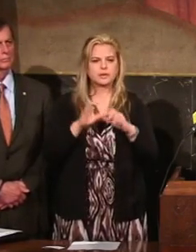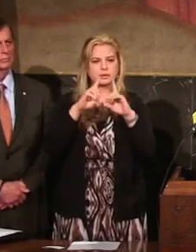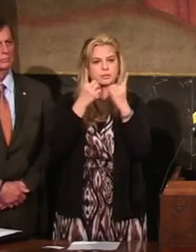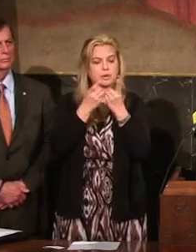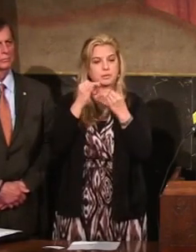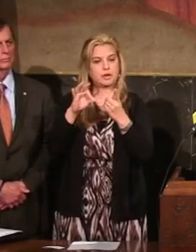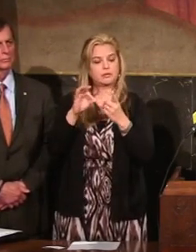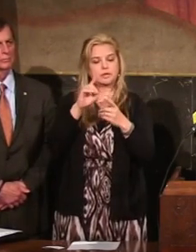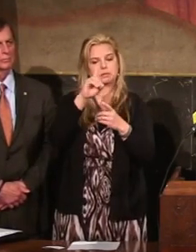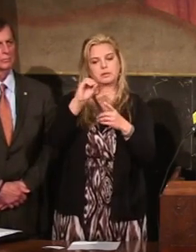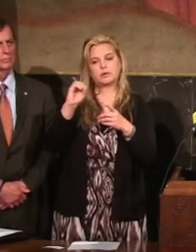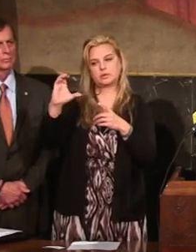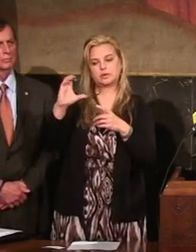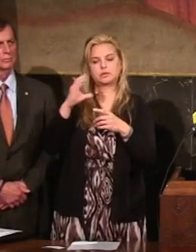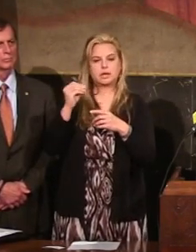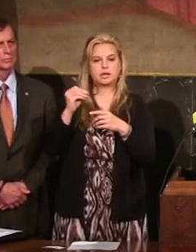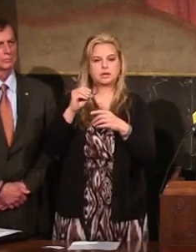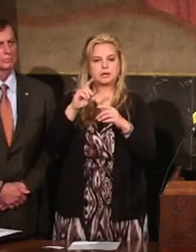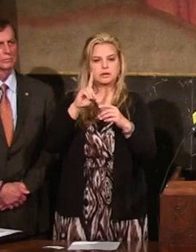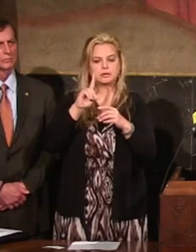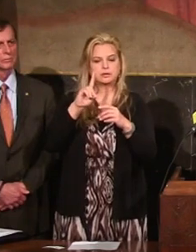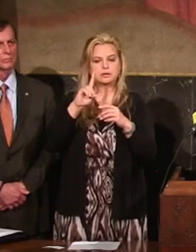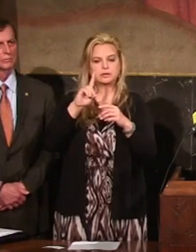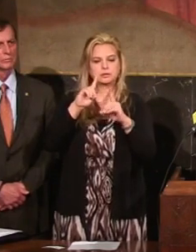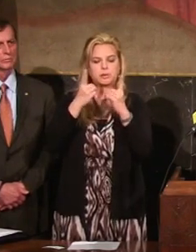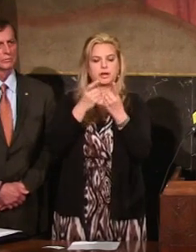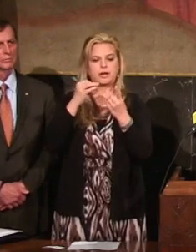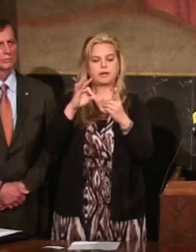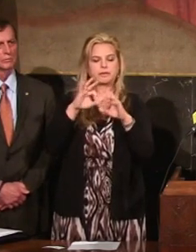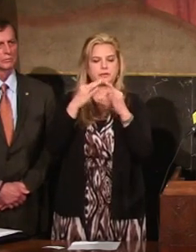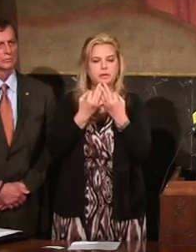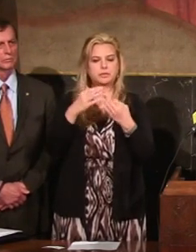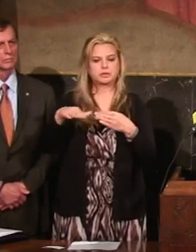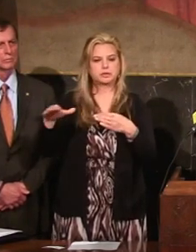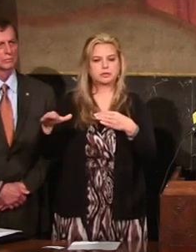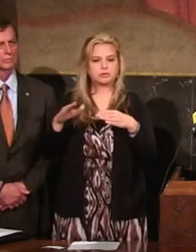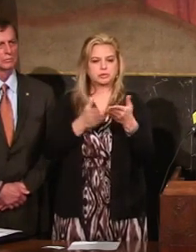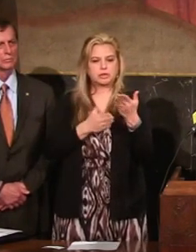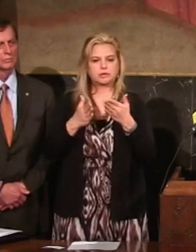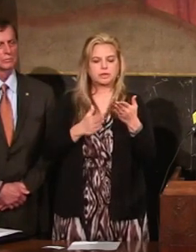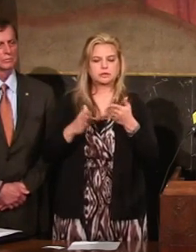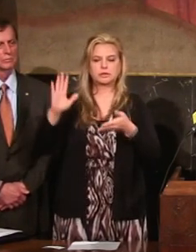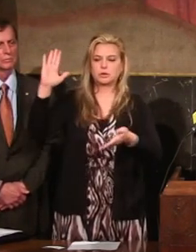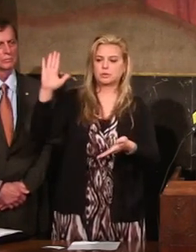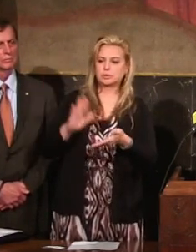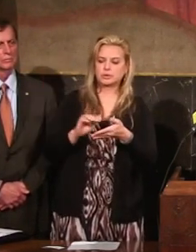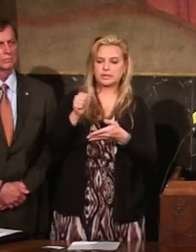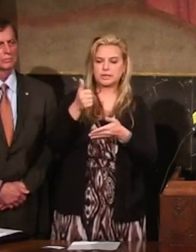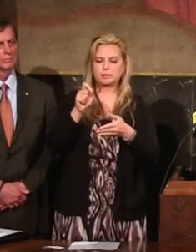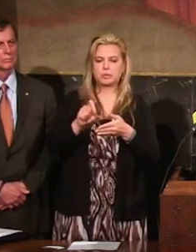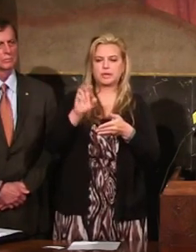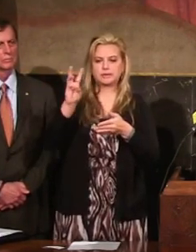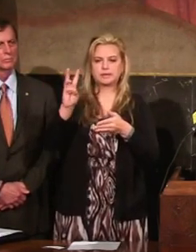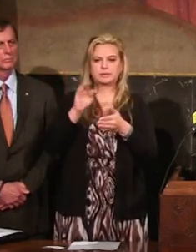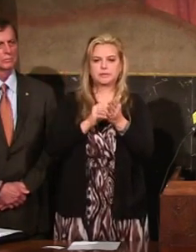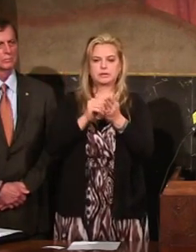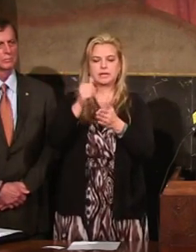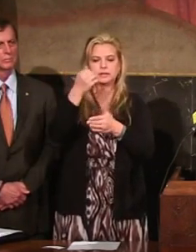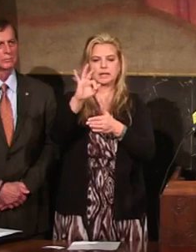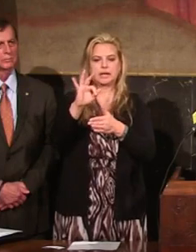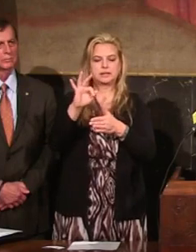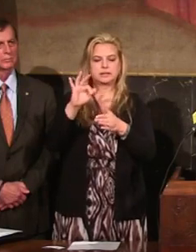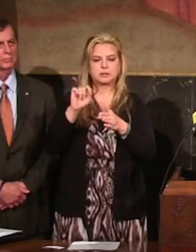Department of Corrections and the Department of Children and Family Services are arbitrarily reduced by $10.6 million and $19.5